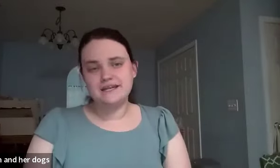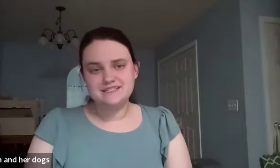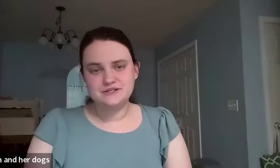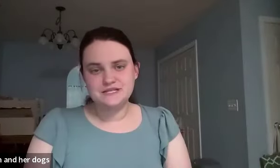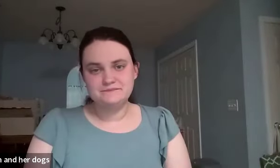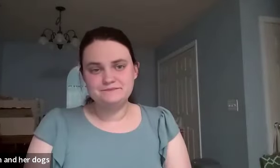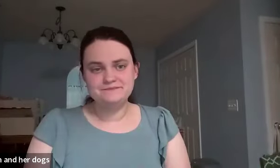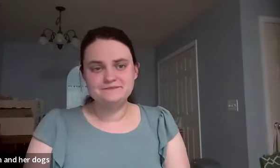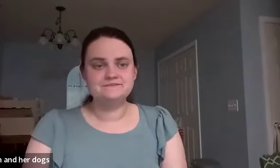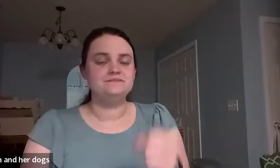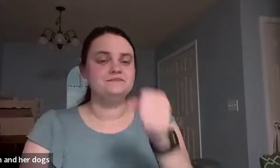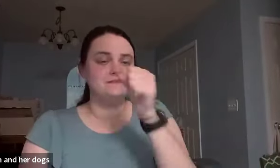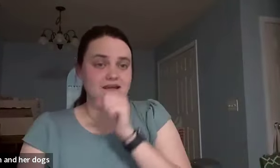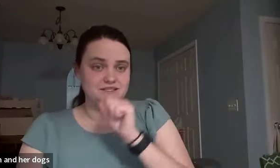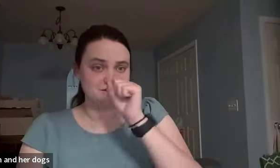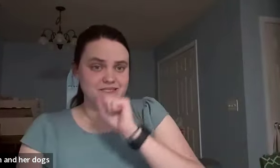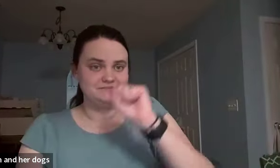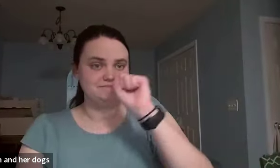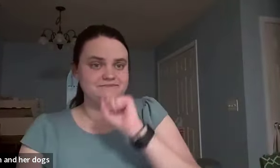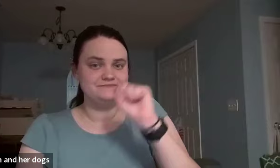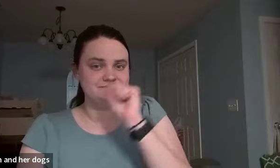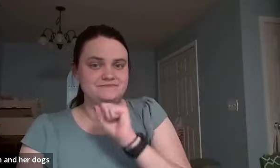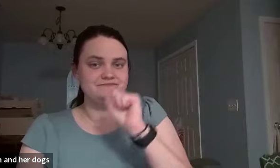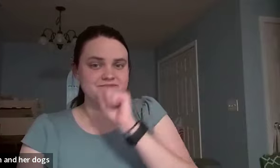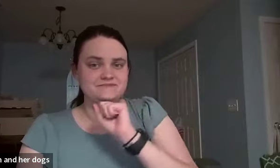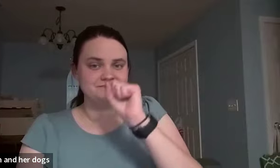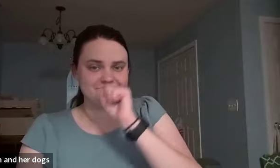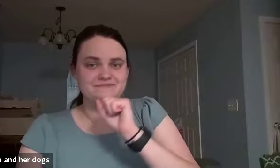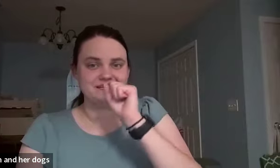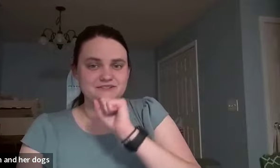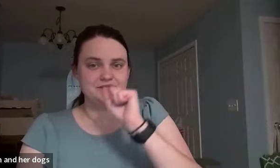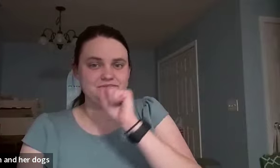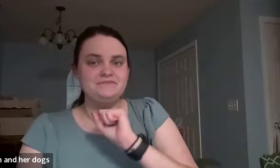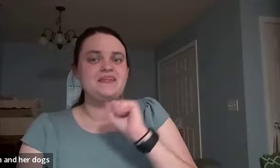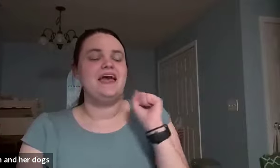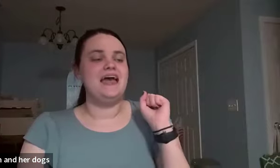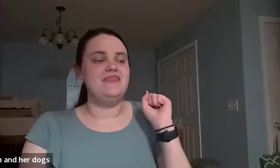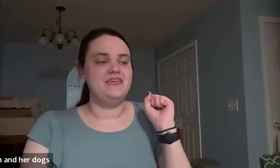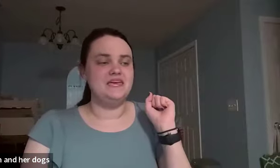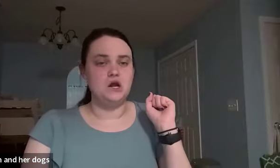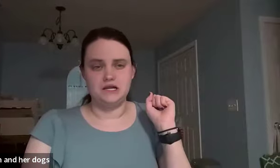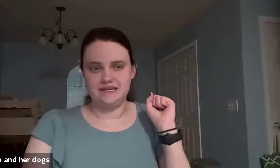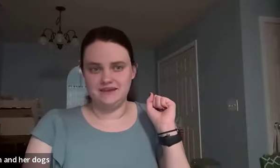Our ice cream, ice cream, ice cream. And then our